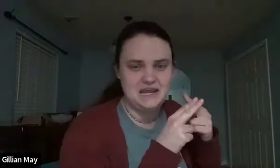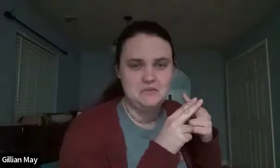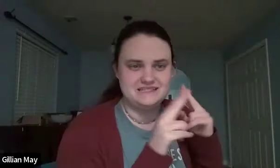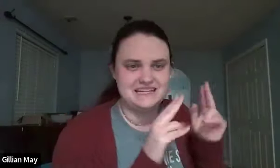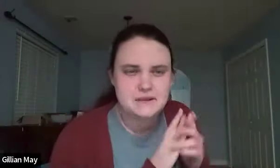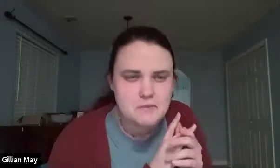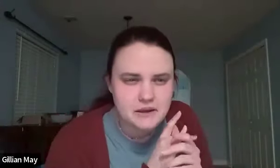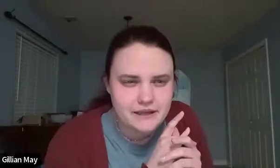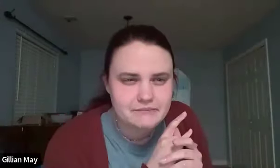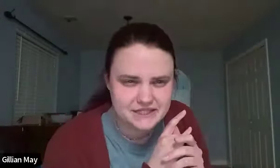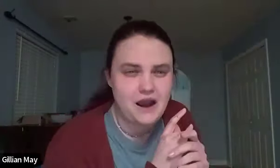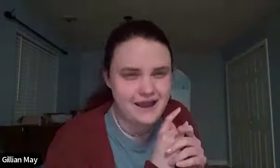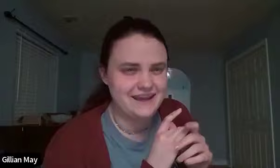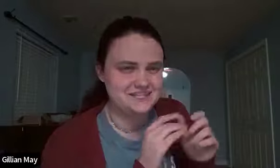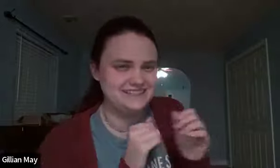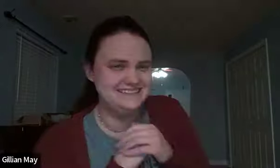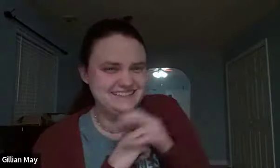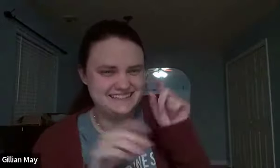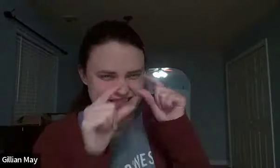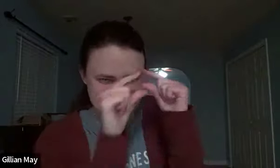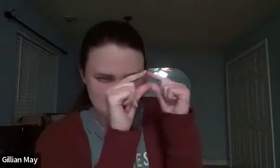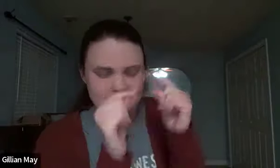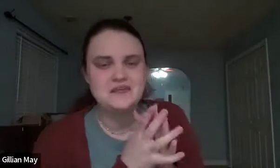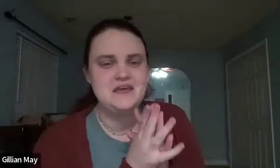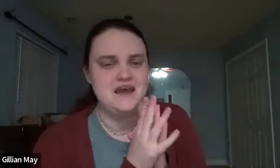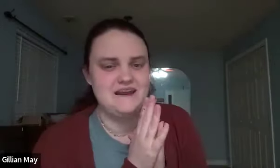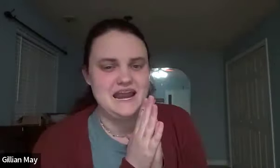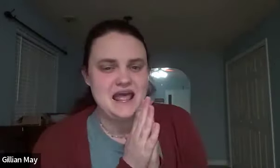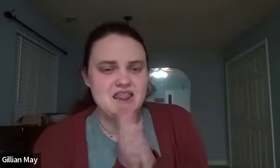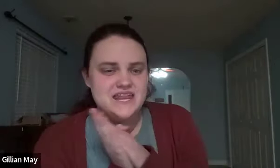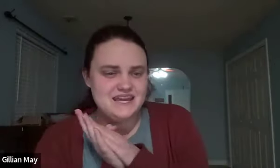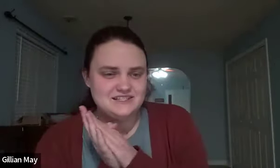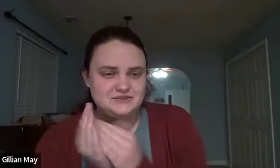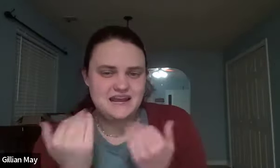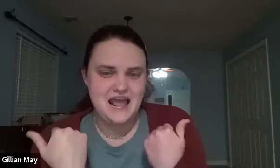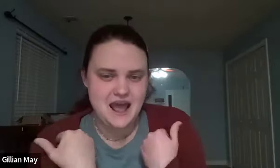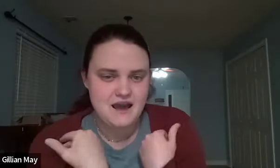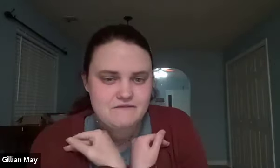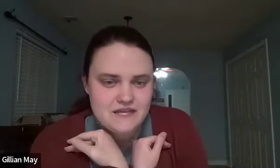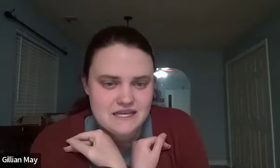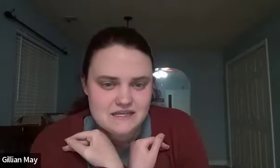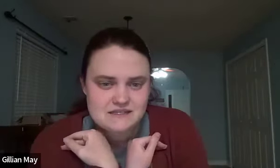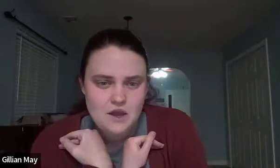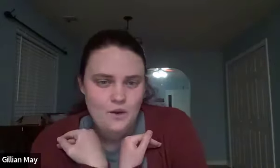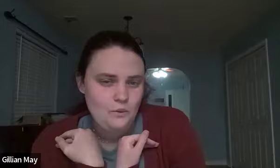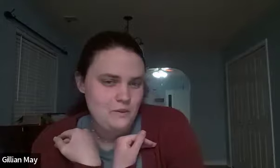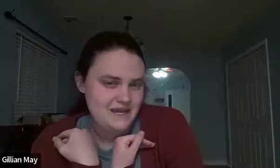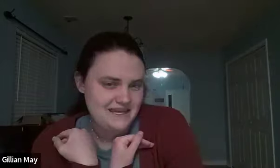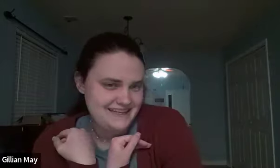name or it's a nickname. I'm like, wait, make sure I catch it because it's small. All right, the next one I have is Whitney,